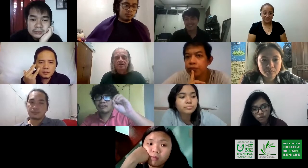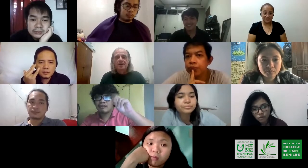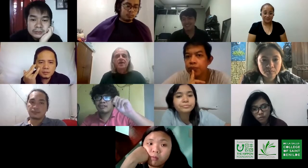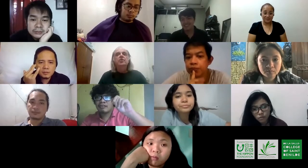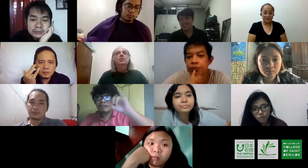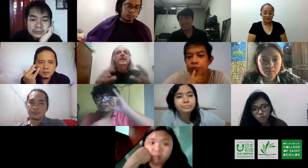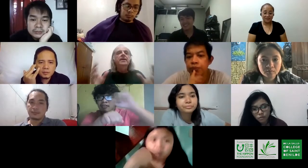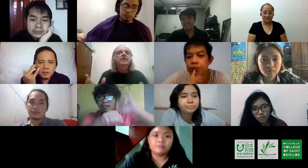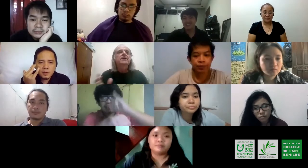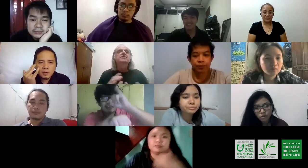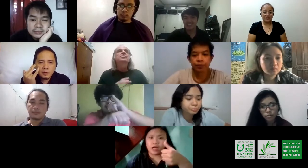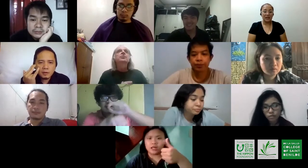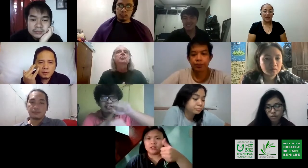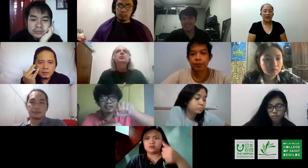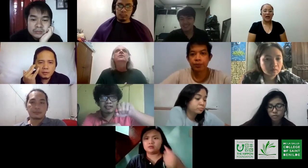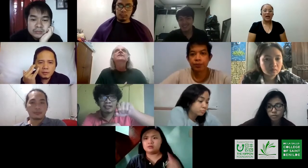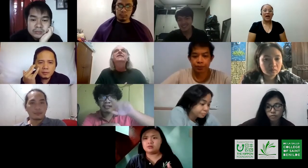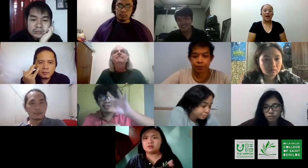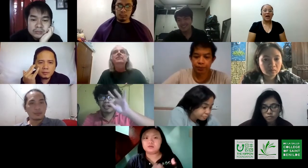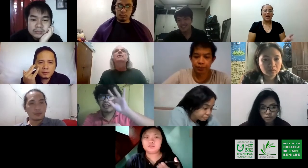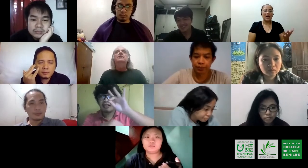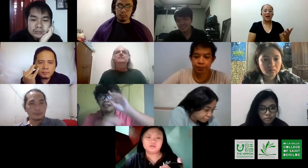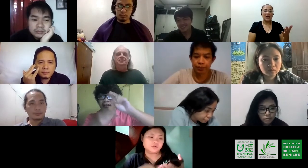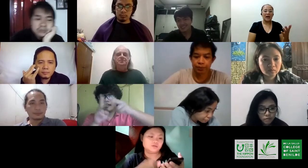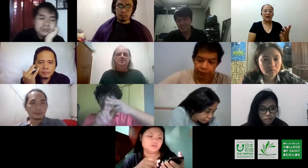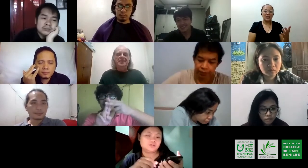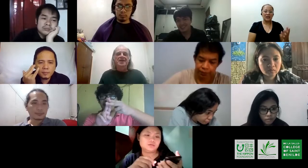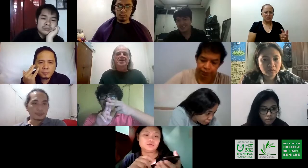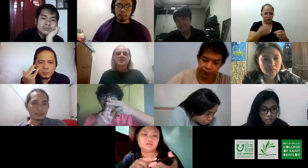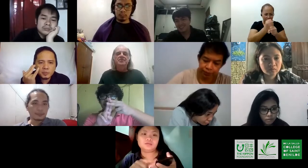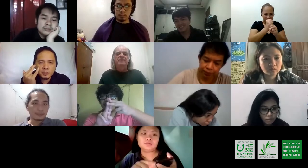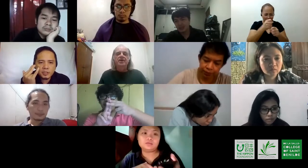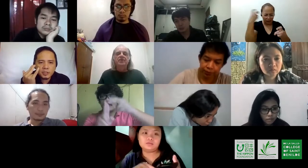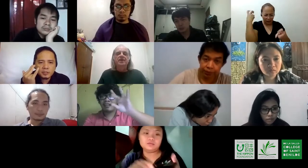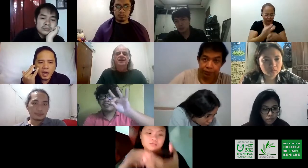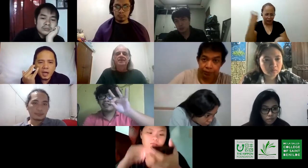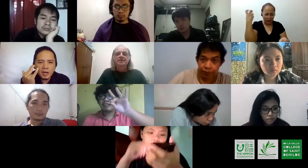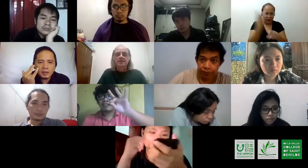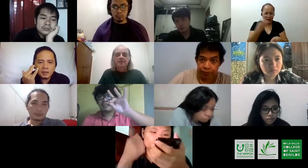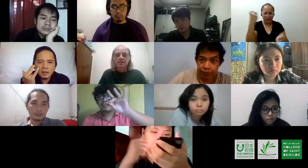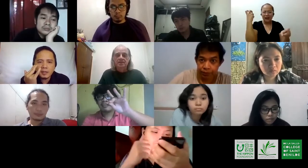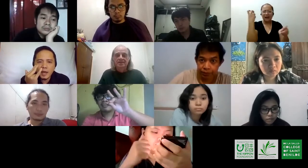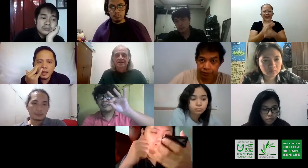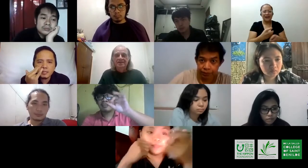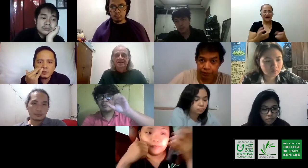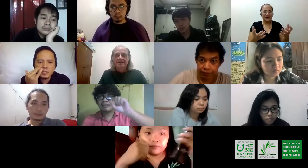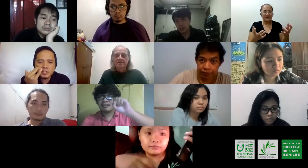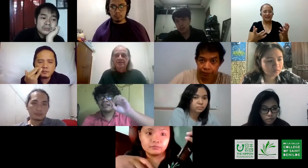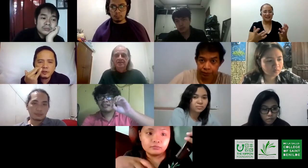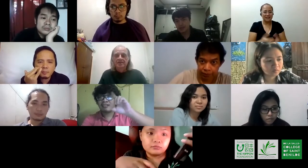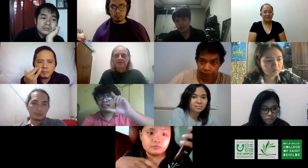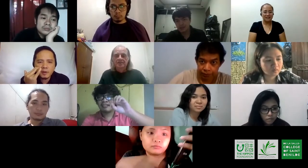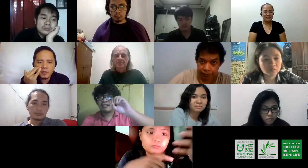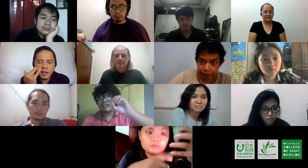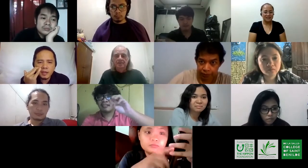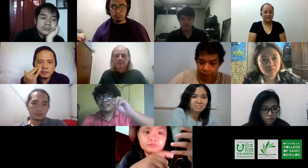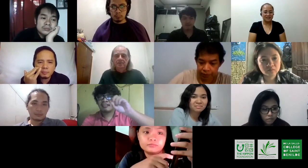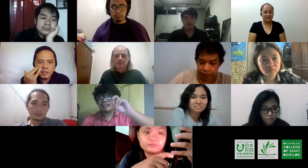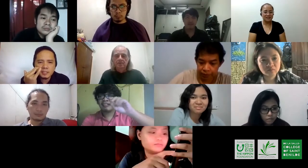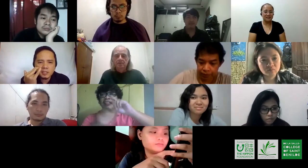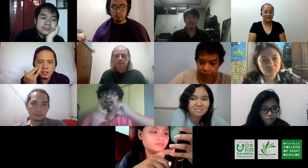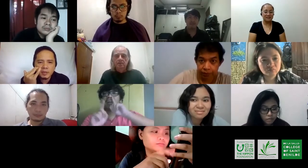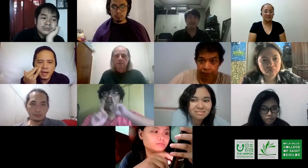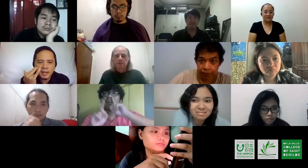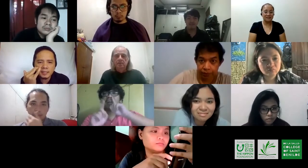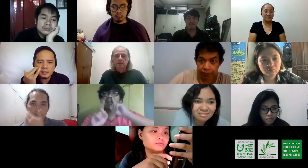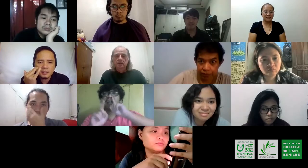Okay, you're making this too difficult. It's sir. very, Nat has a question for the 8th